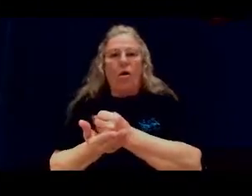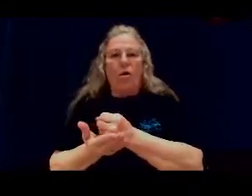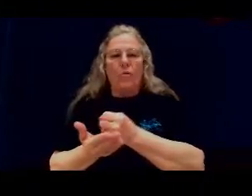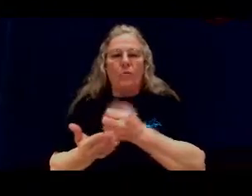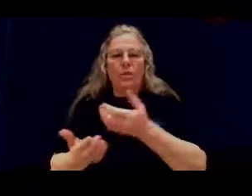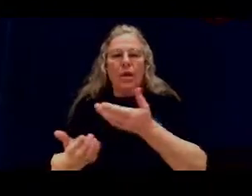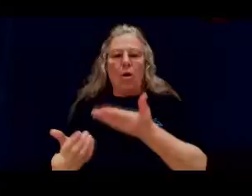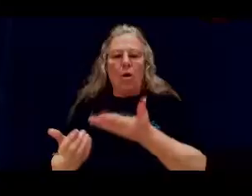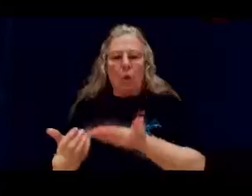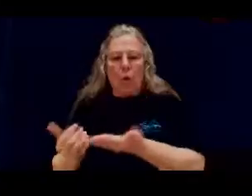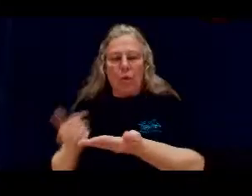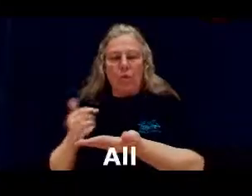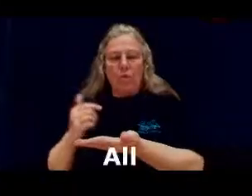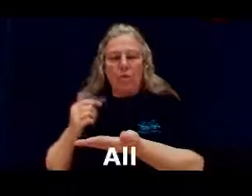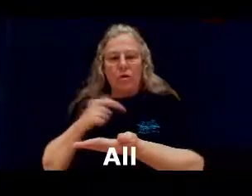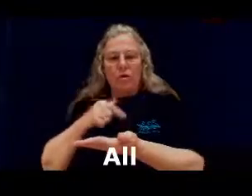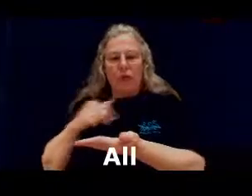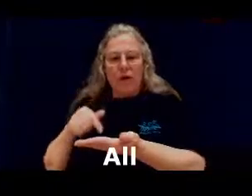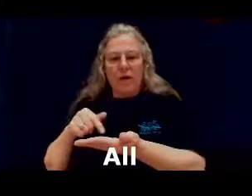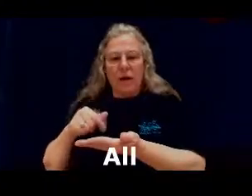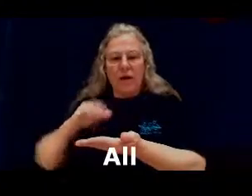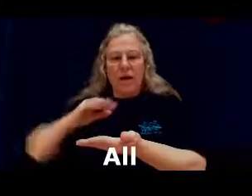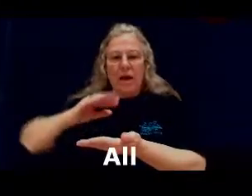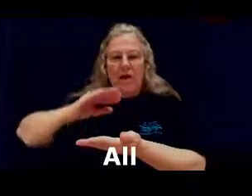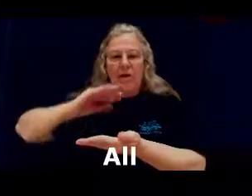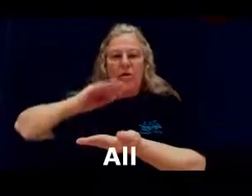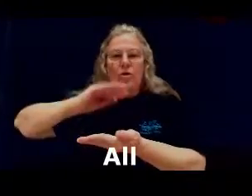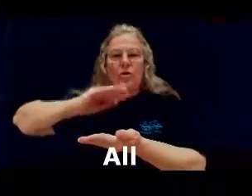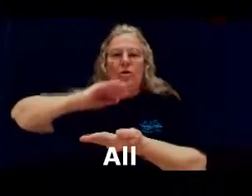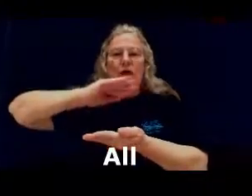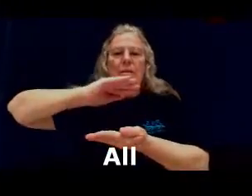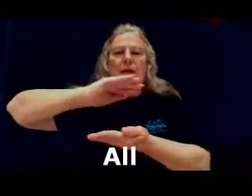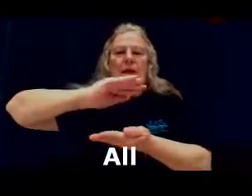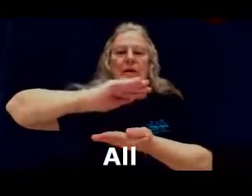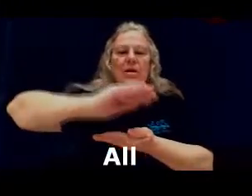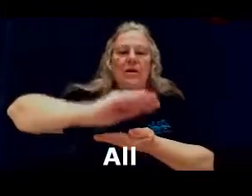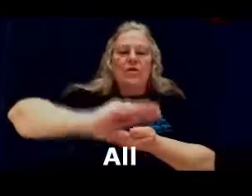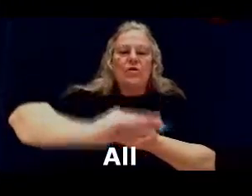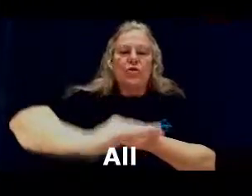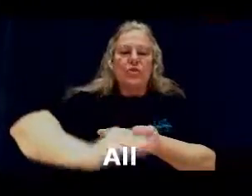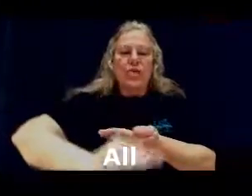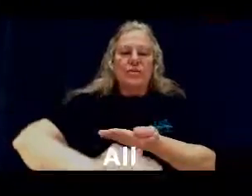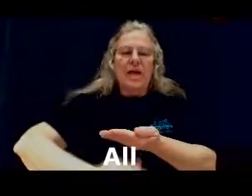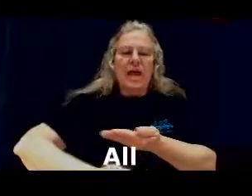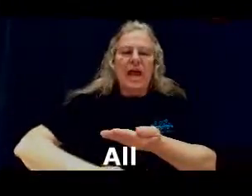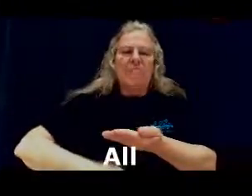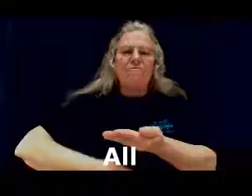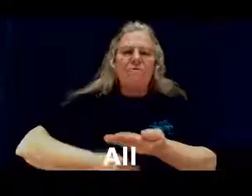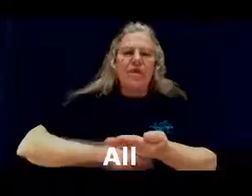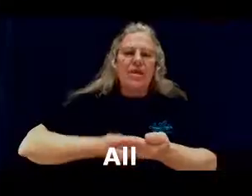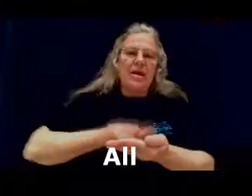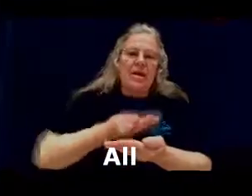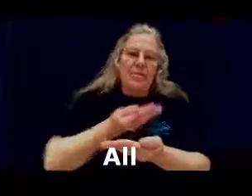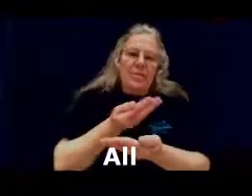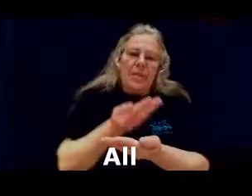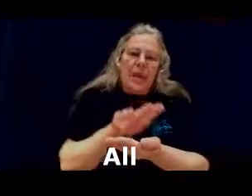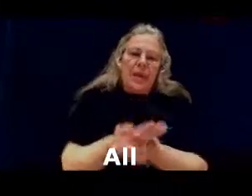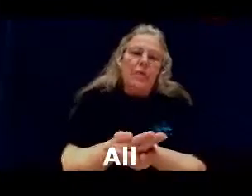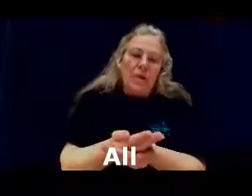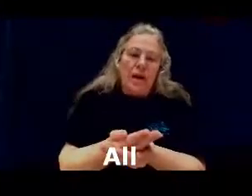All. Open your non-dominant hand. Your dominant hand scrapes everything up and you lay it